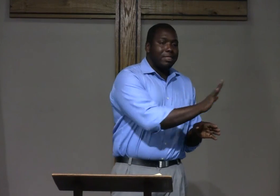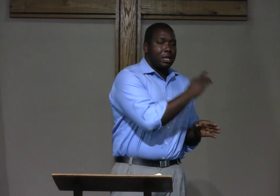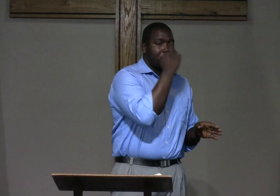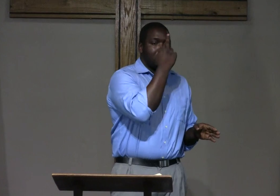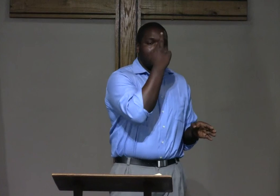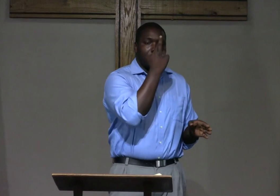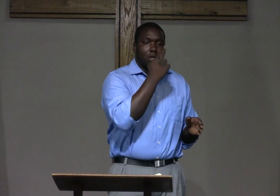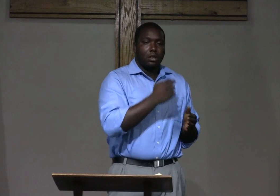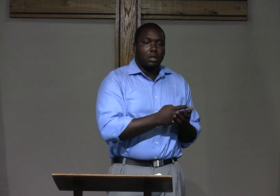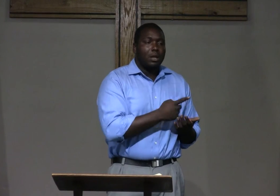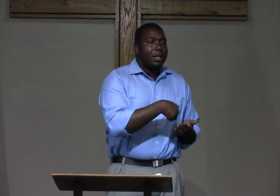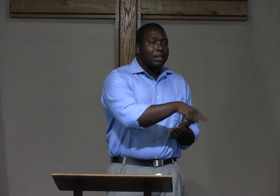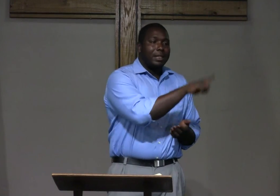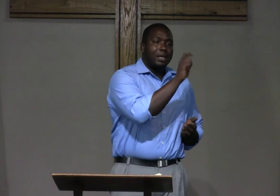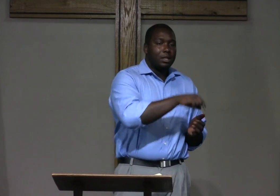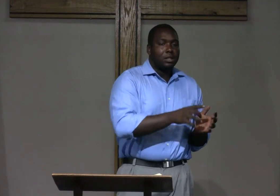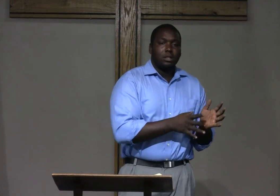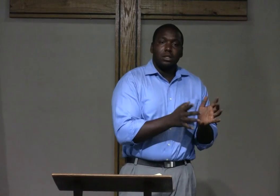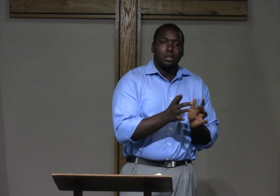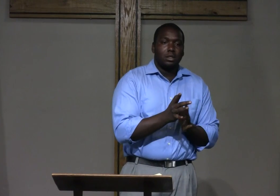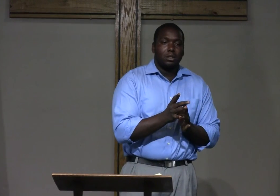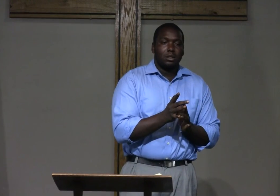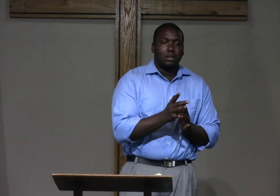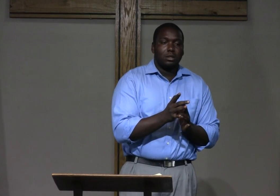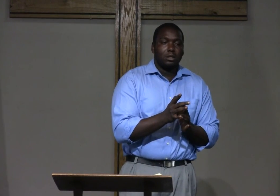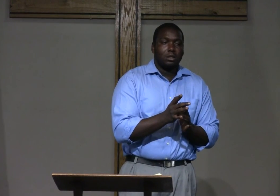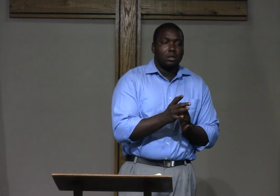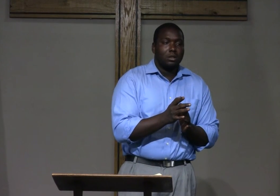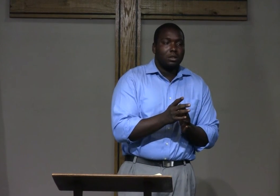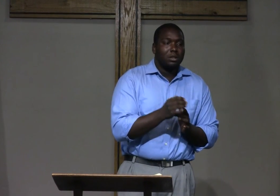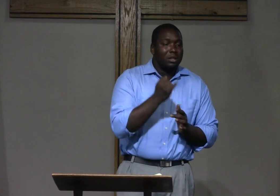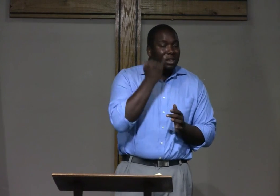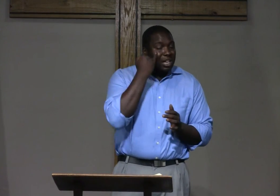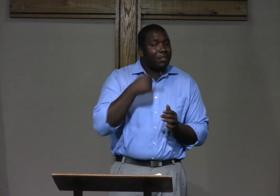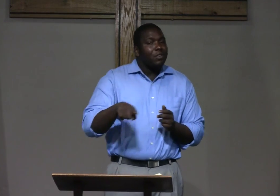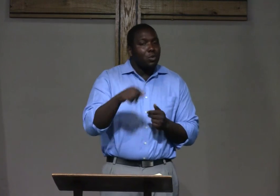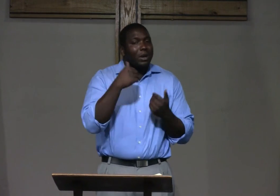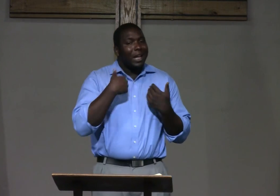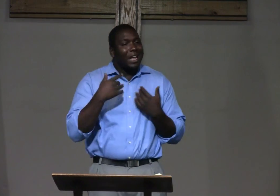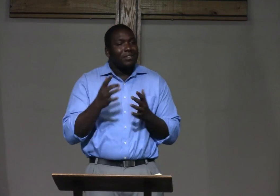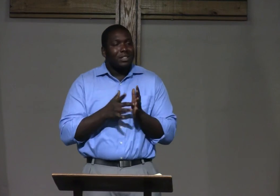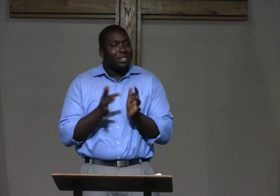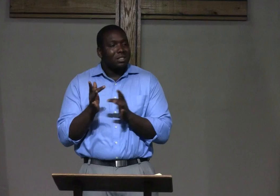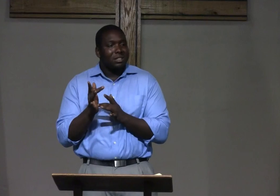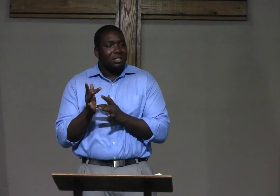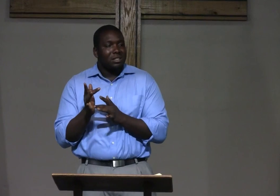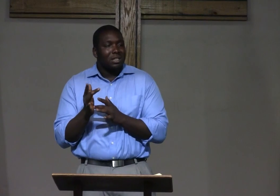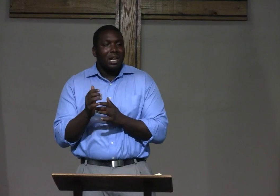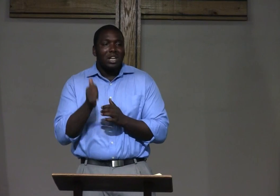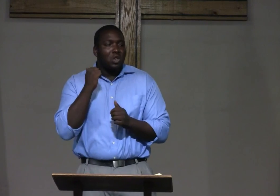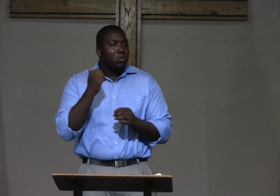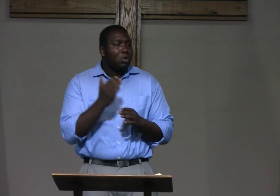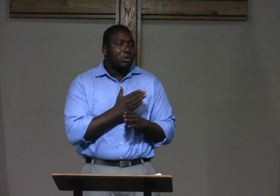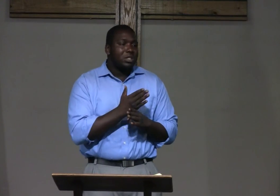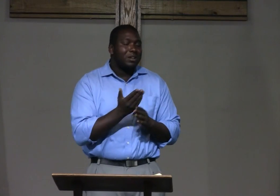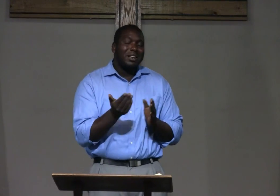We must tell them for their sakes that they need Christ. What are you doing?